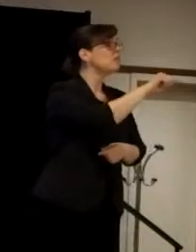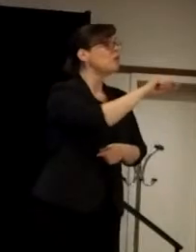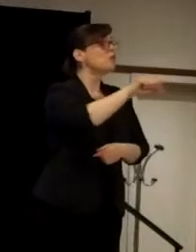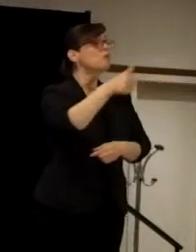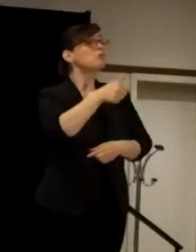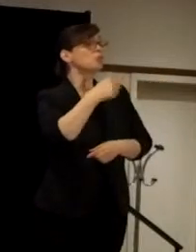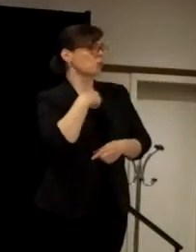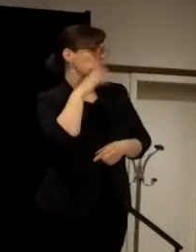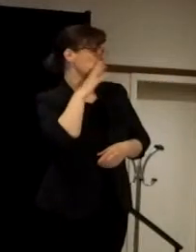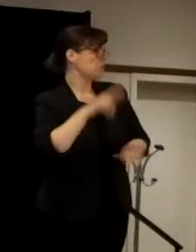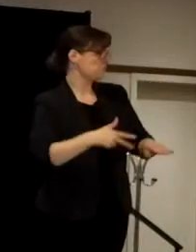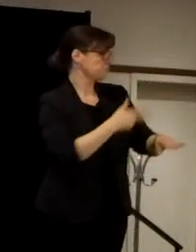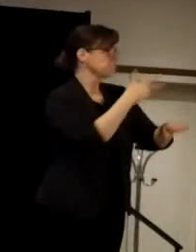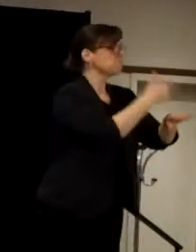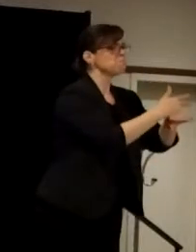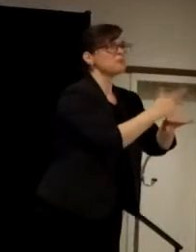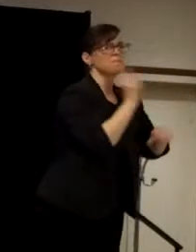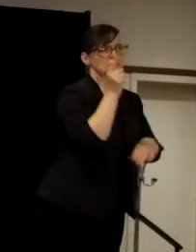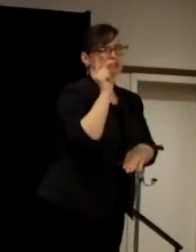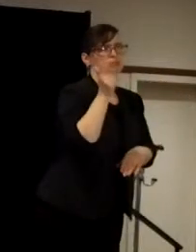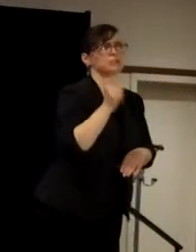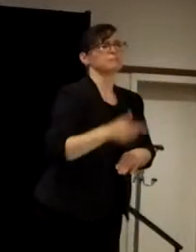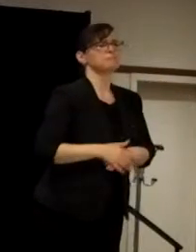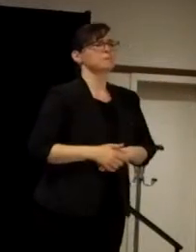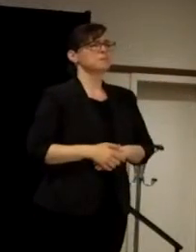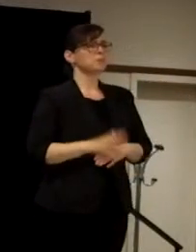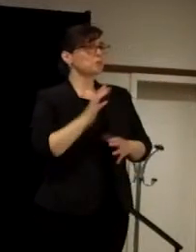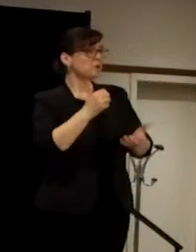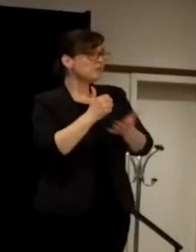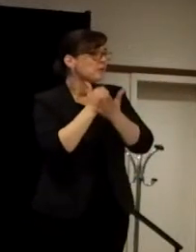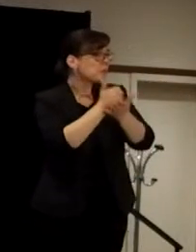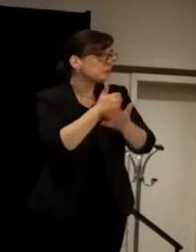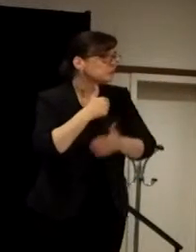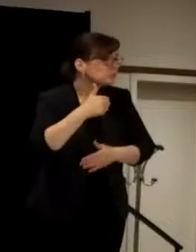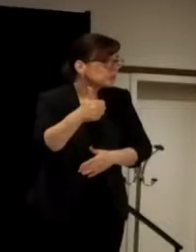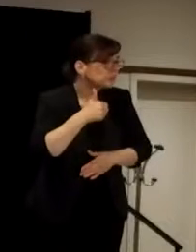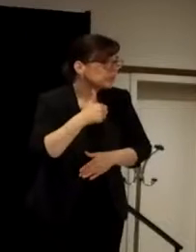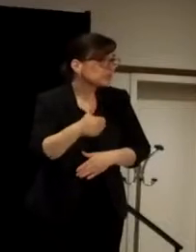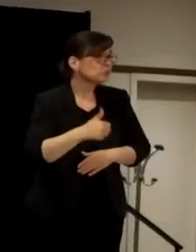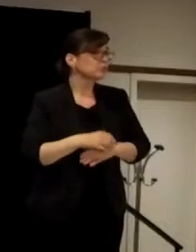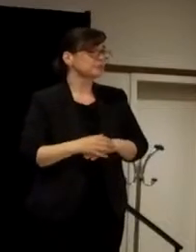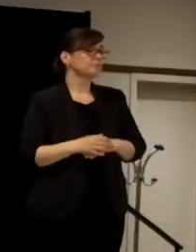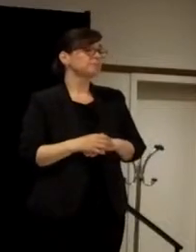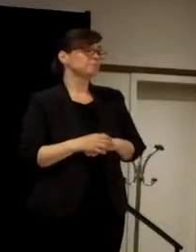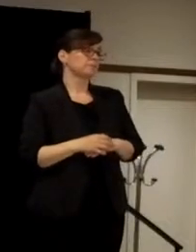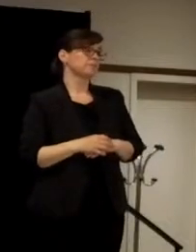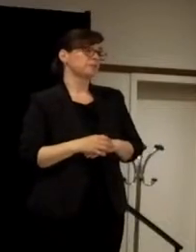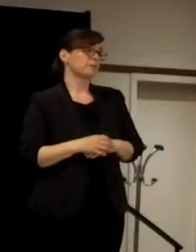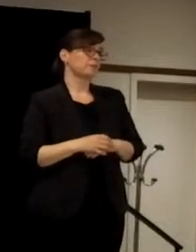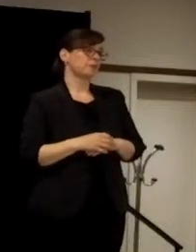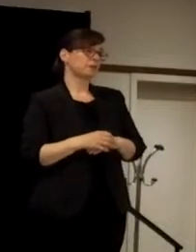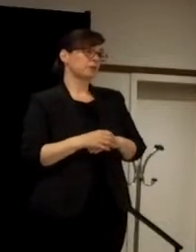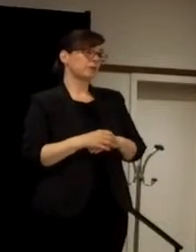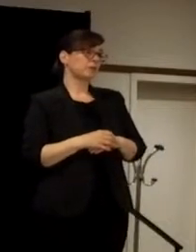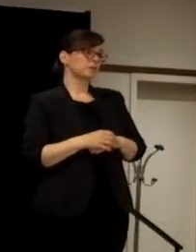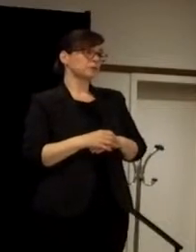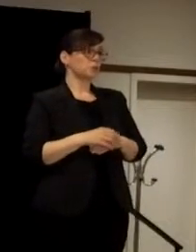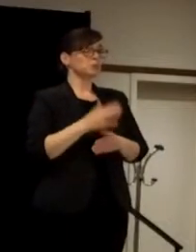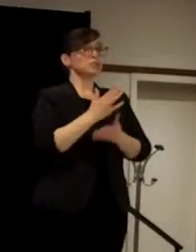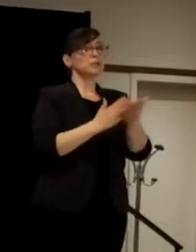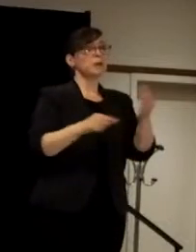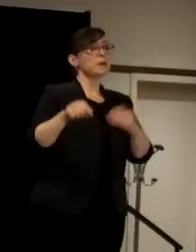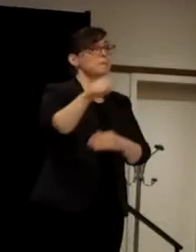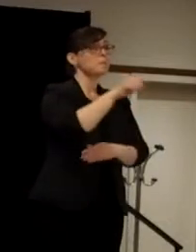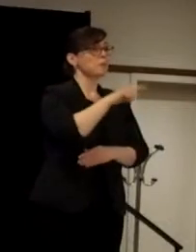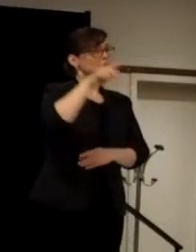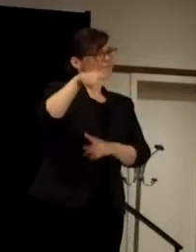at one of the buildings, and we'll work on transportation. But we have held up some of our Pfizer vaccine to go do